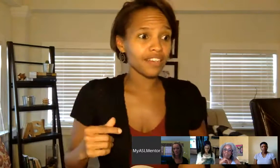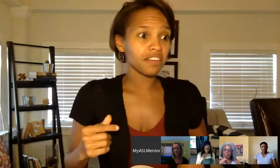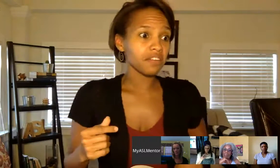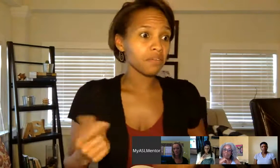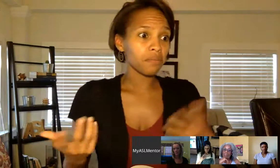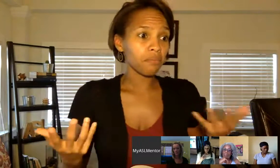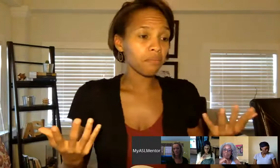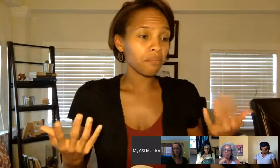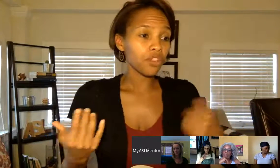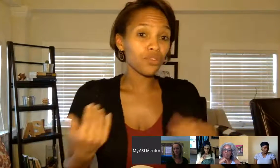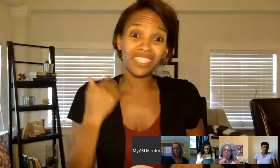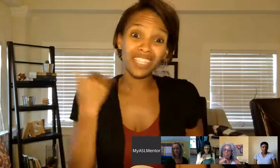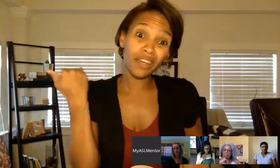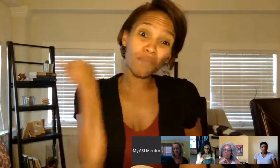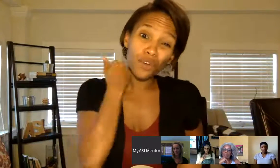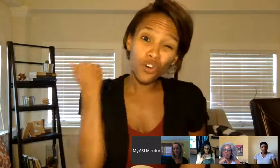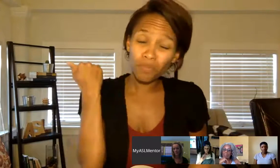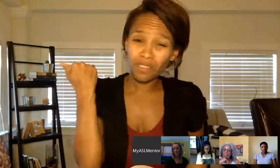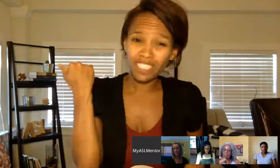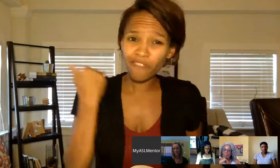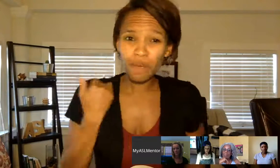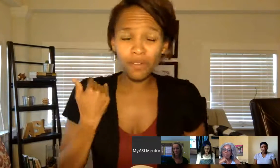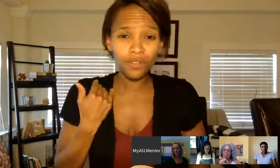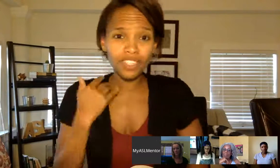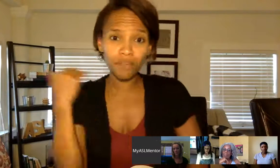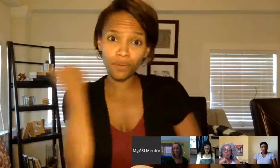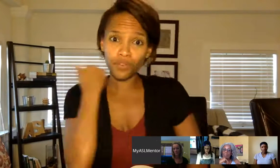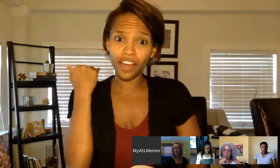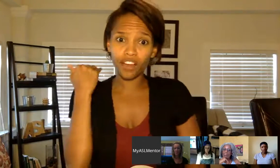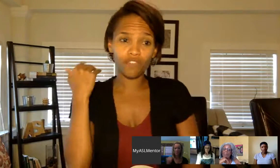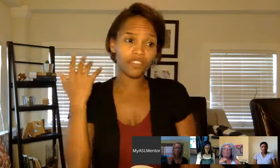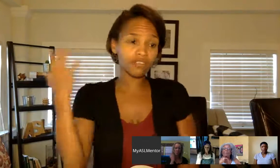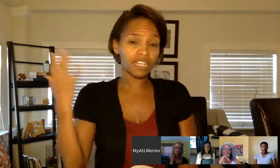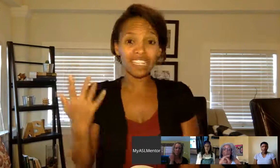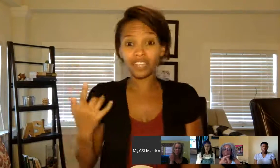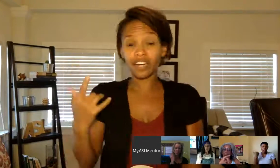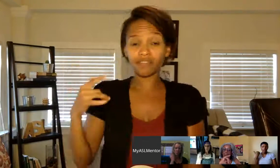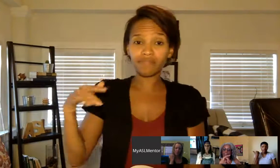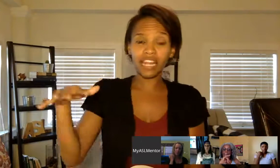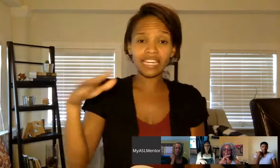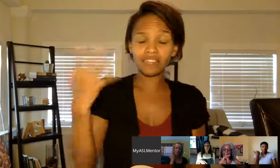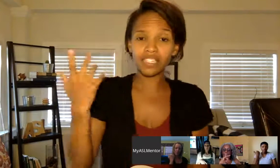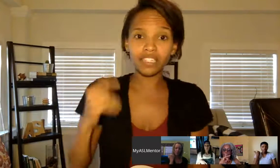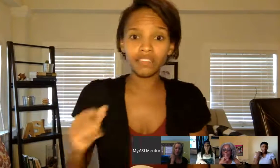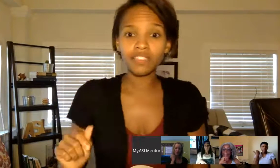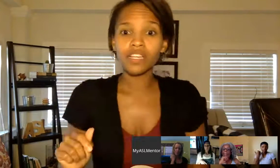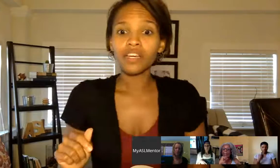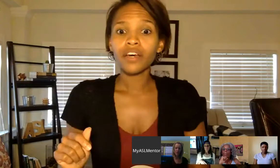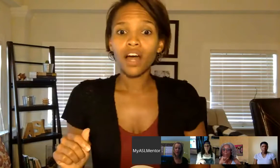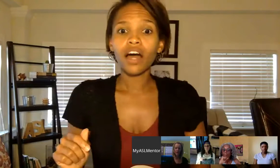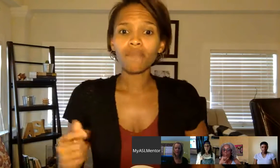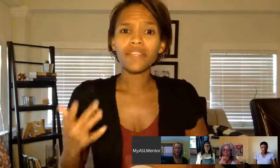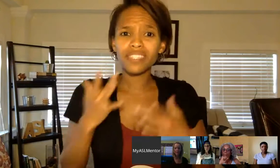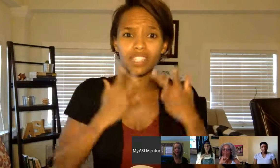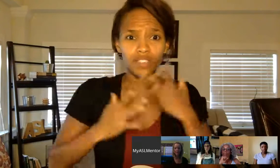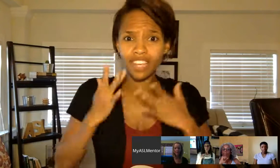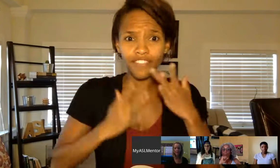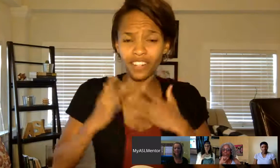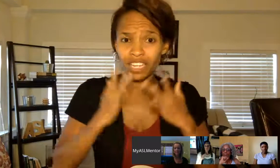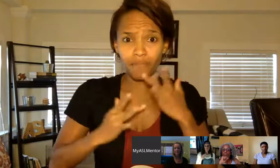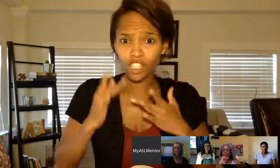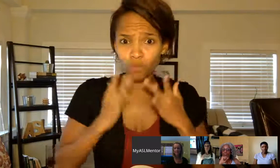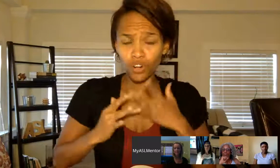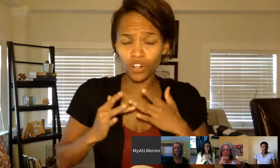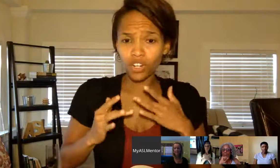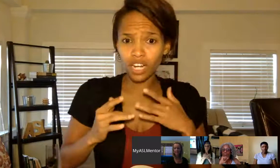that. You could sign broke, but deaf people don't sign broke that often, at least not that I see. This is